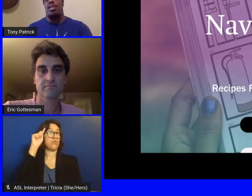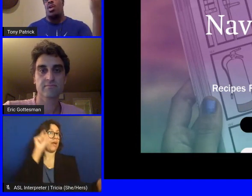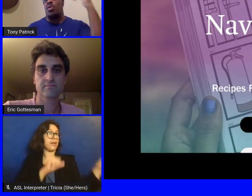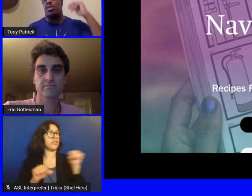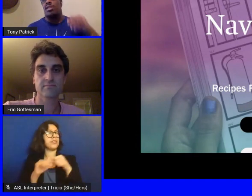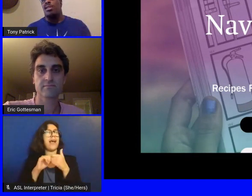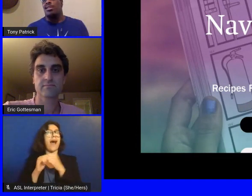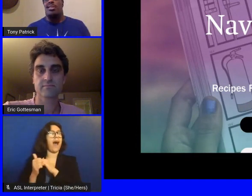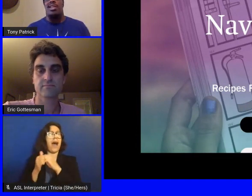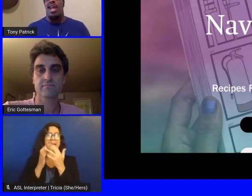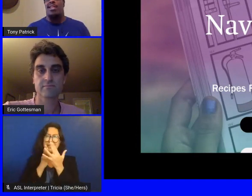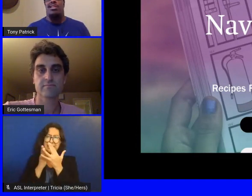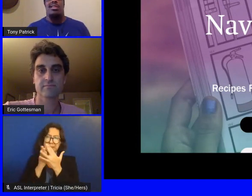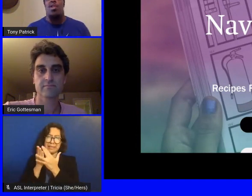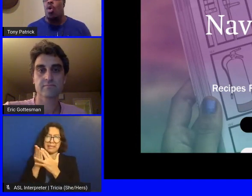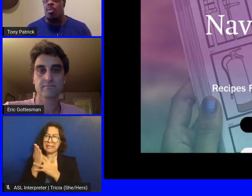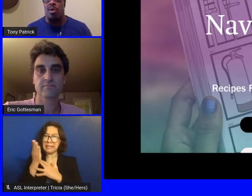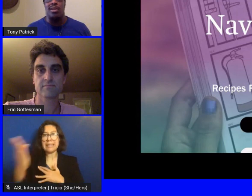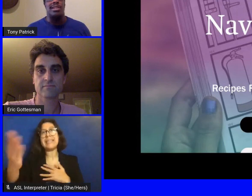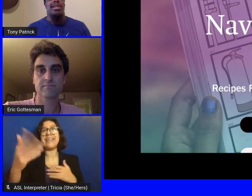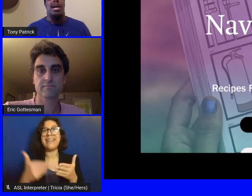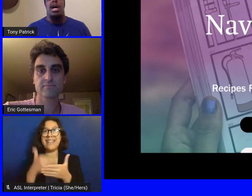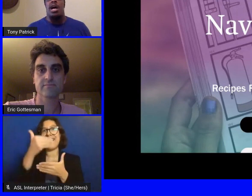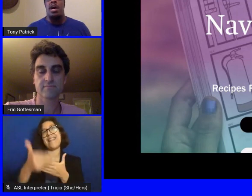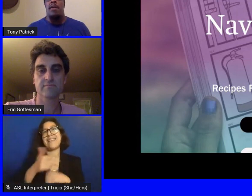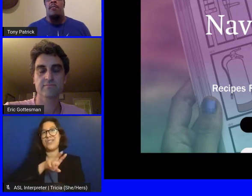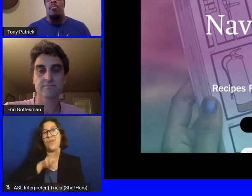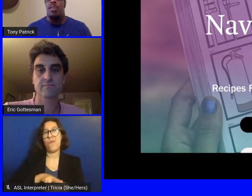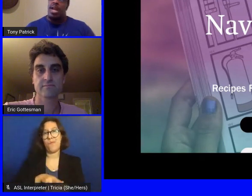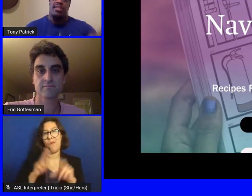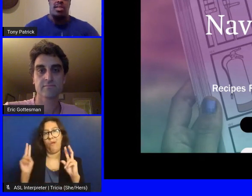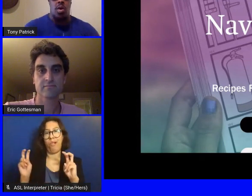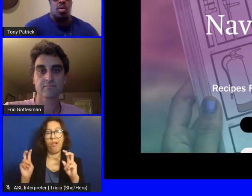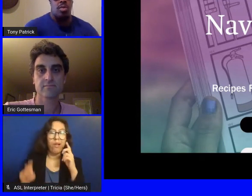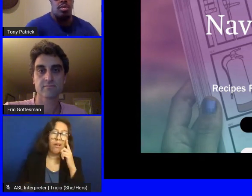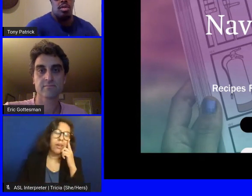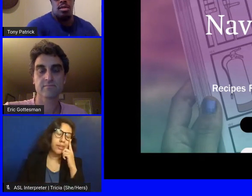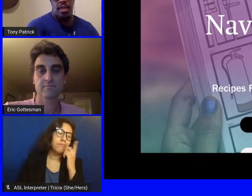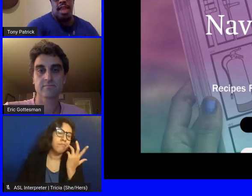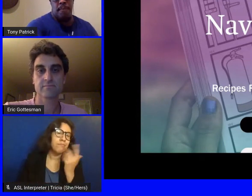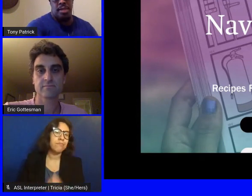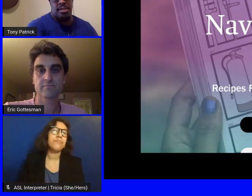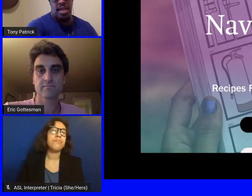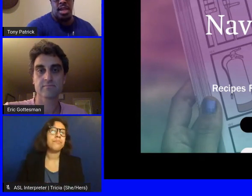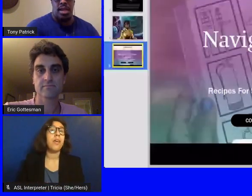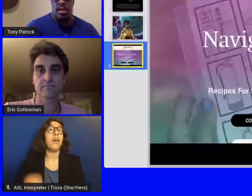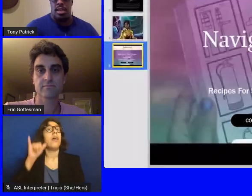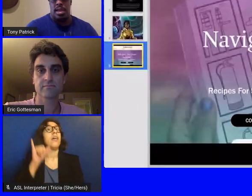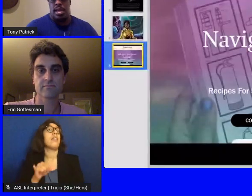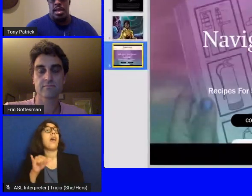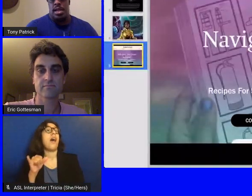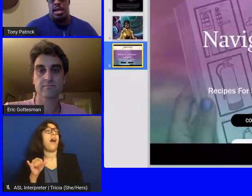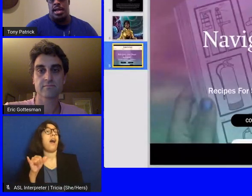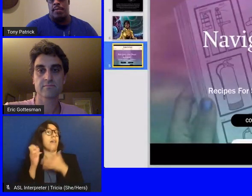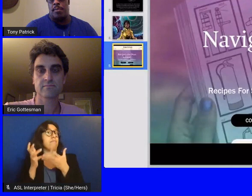navigating, you know, the next normal. And so that being said,